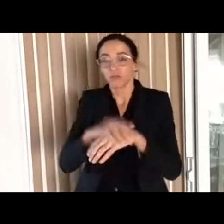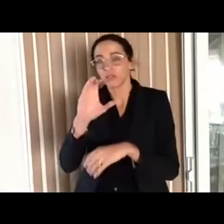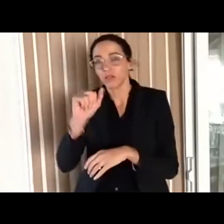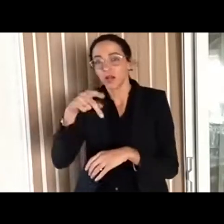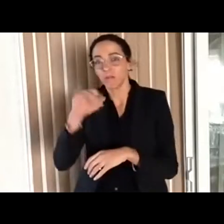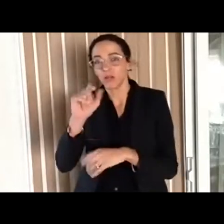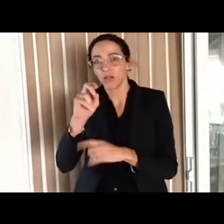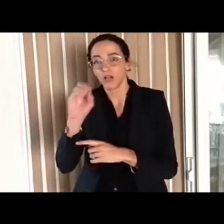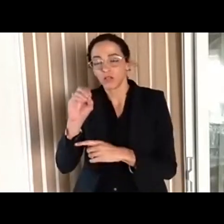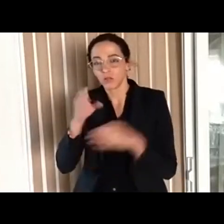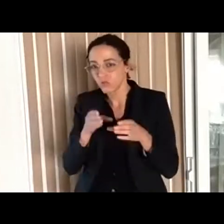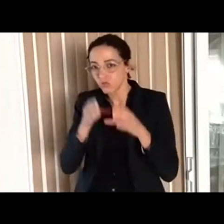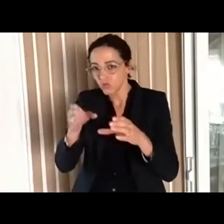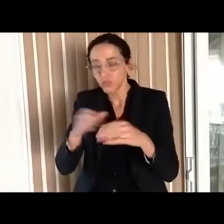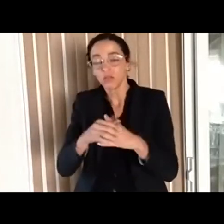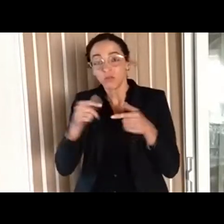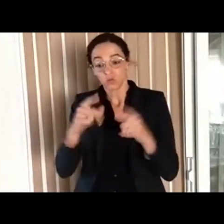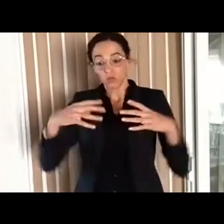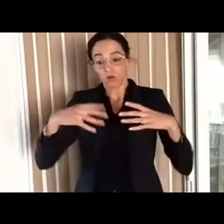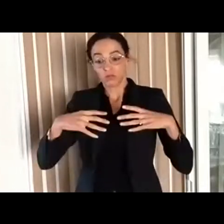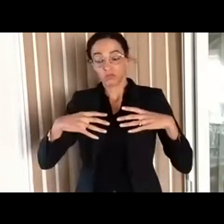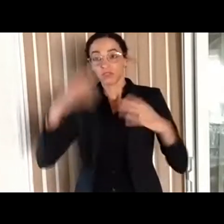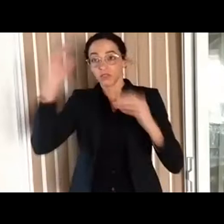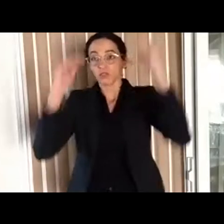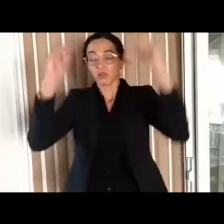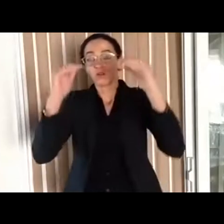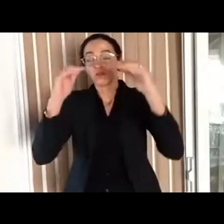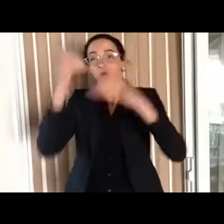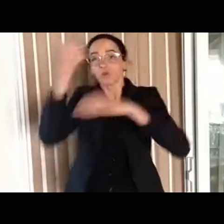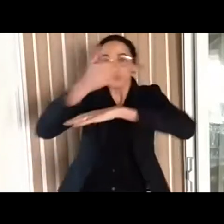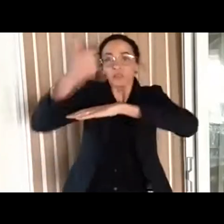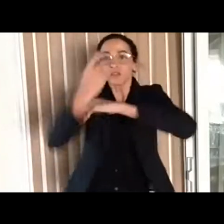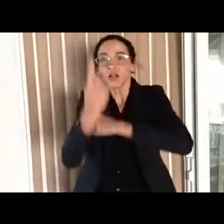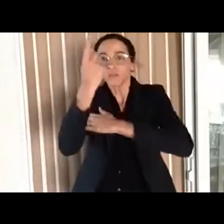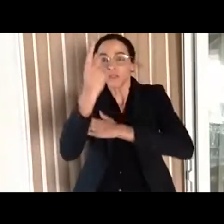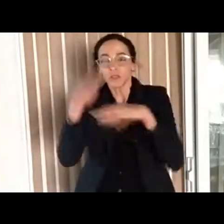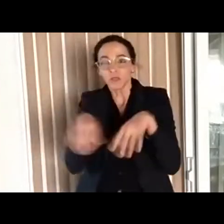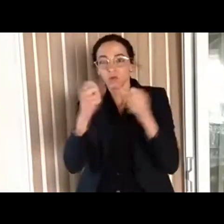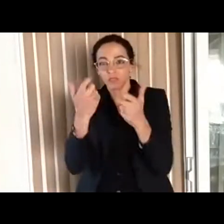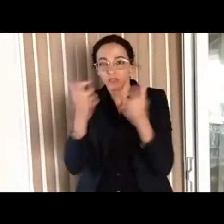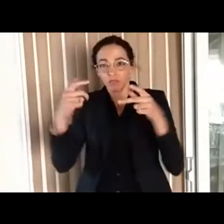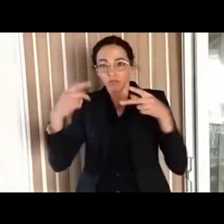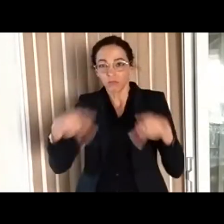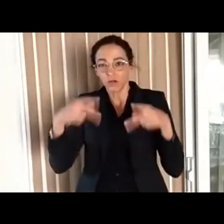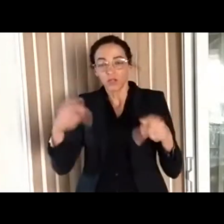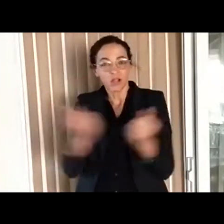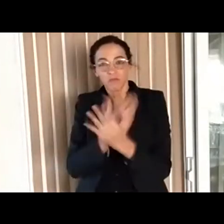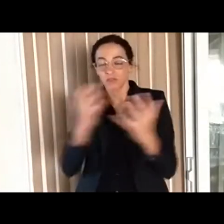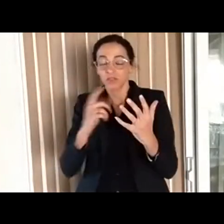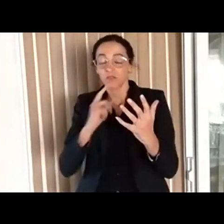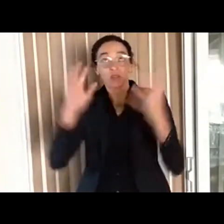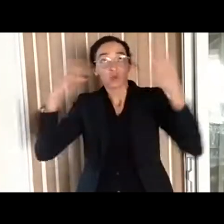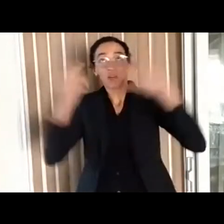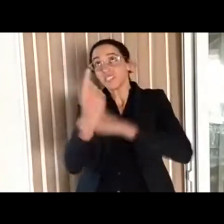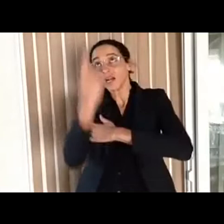holidays, the adults were upstairs and they were having a big party and everything was going crazy up there. And while